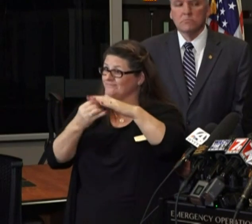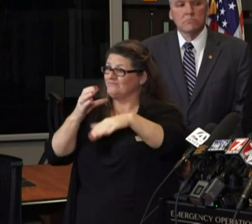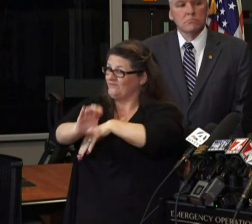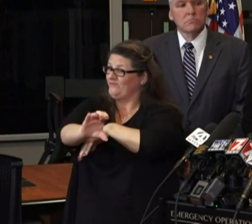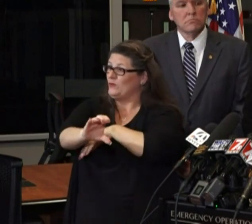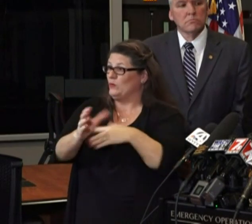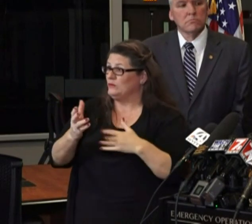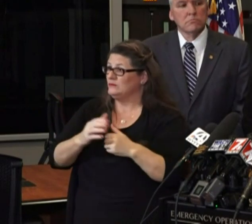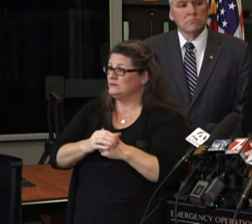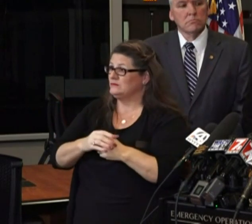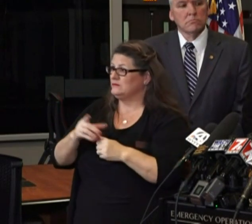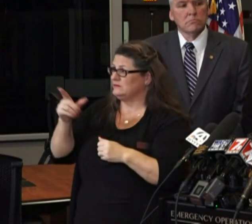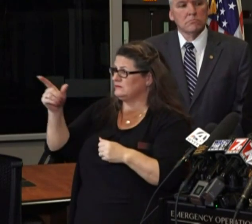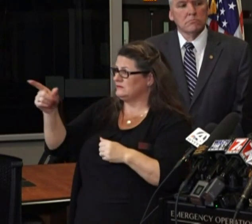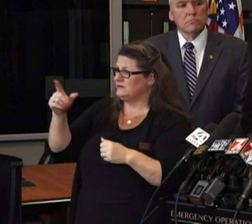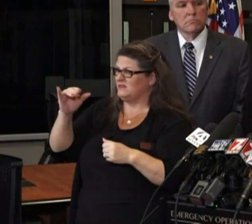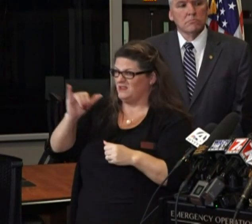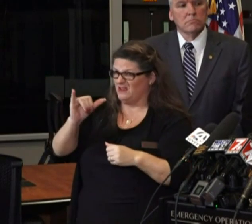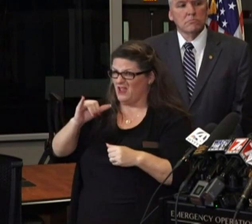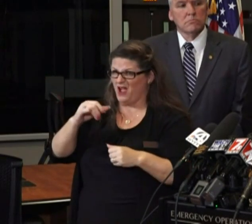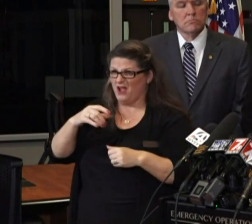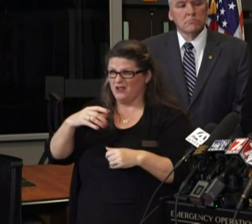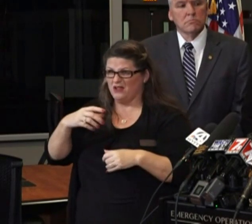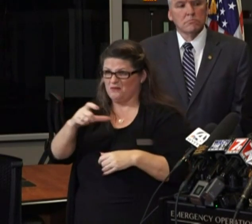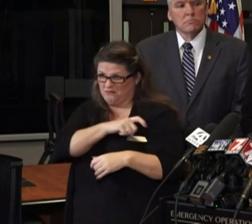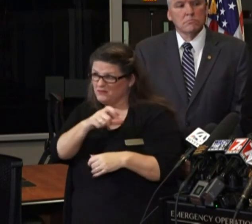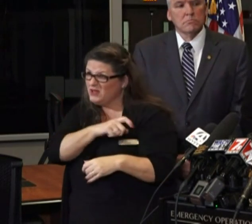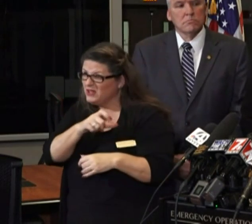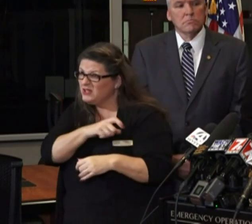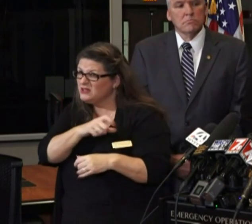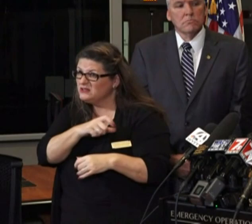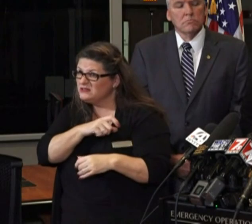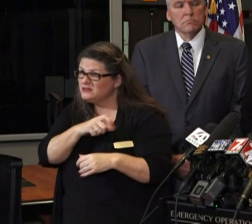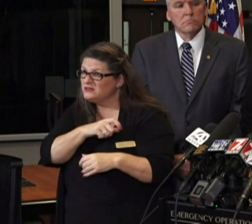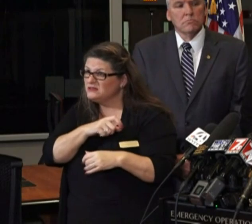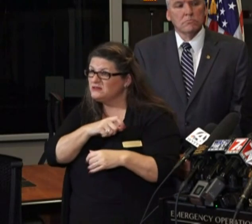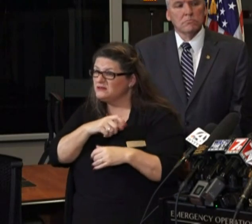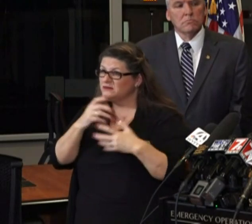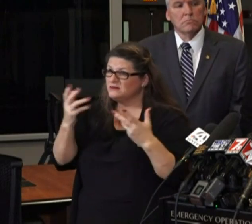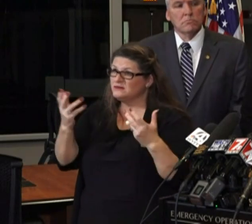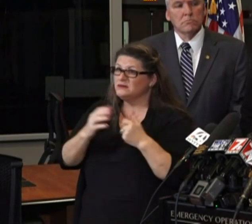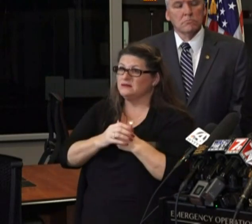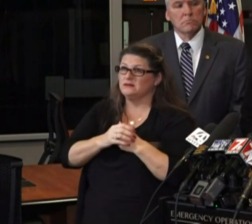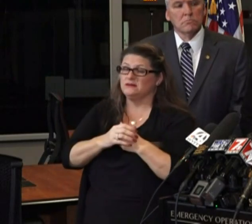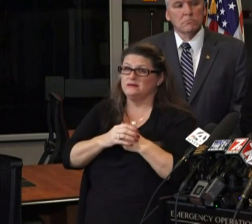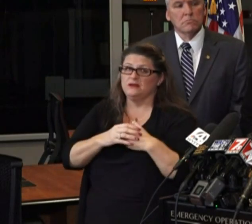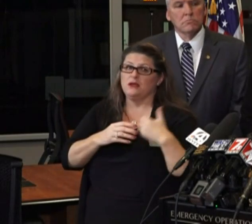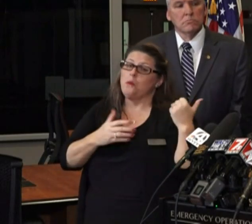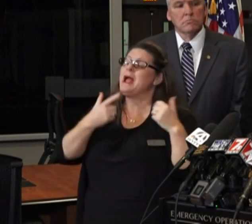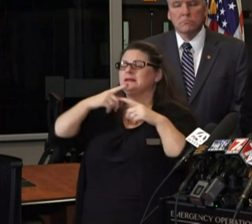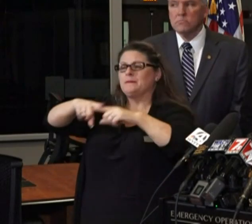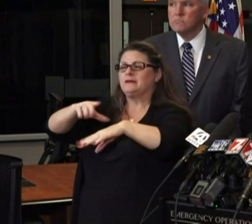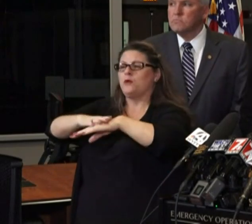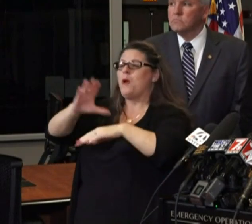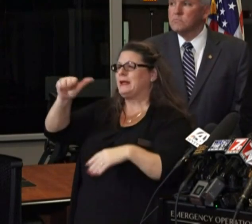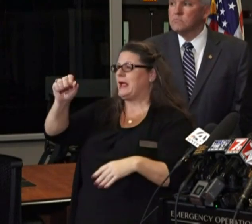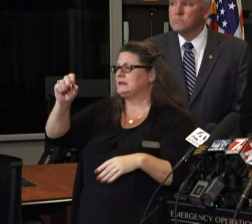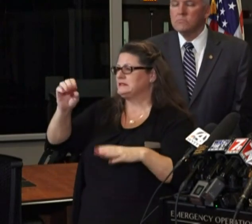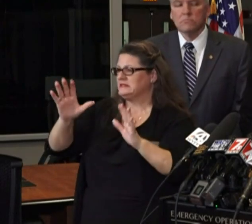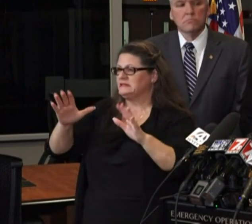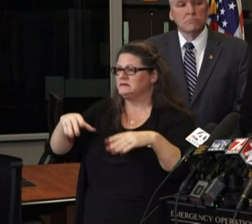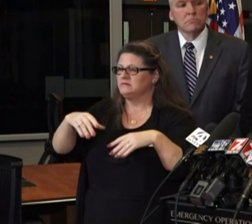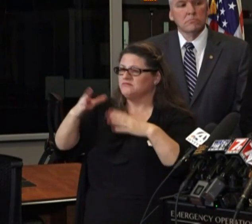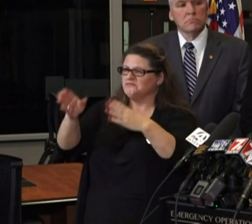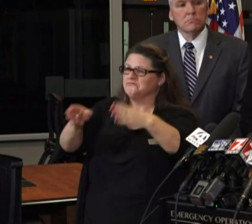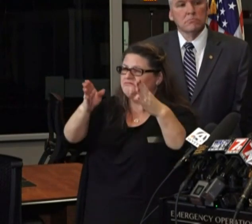be officers or what would that look like? It would, so it would depend on a case-by-case basis.